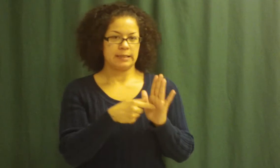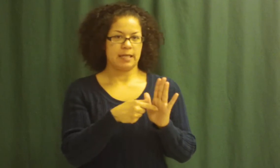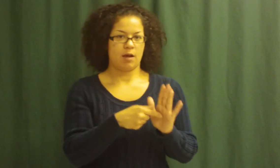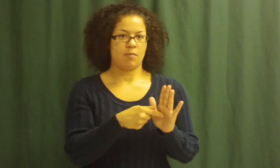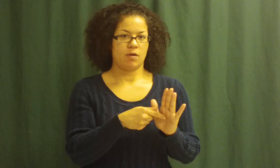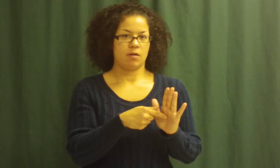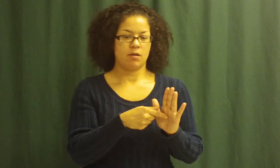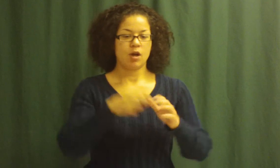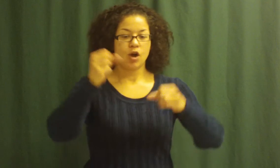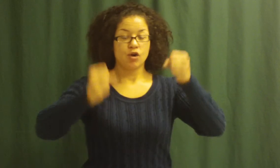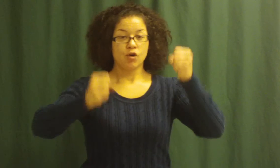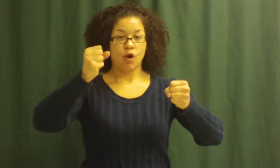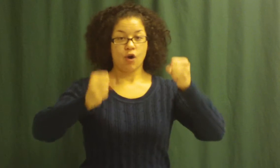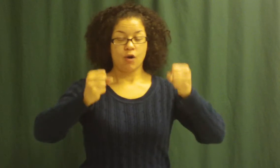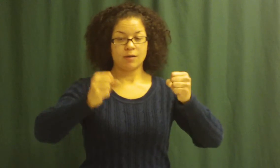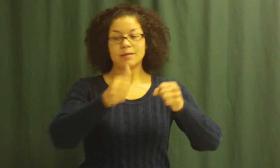social status.